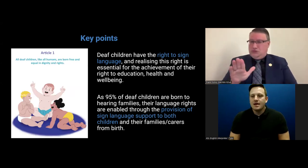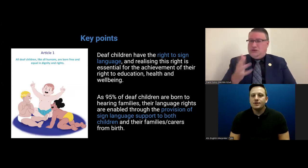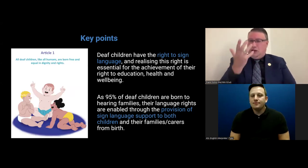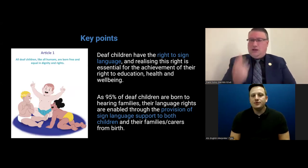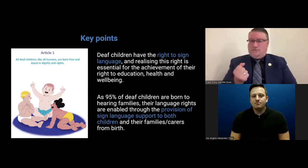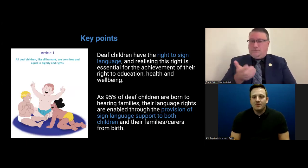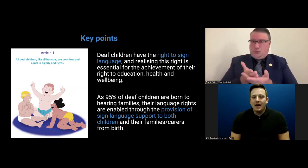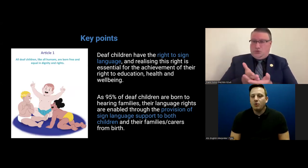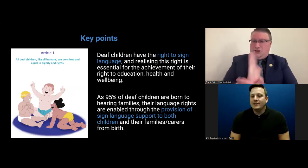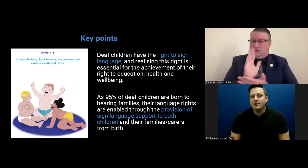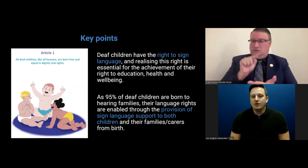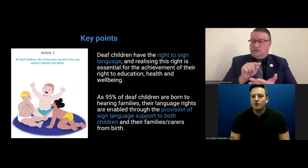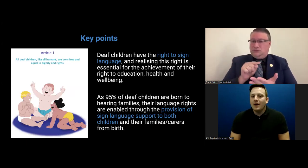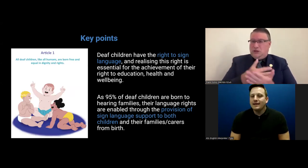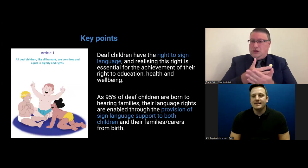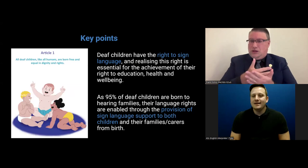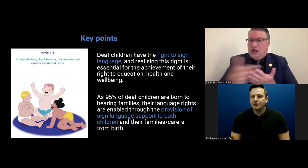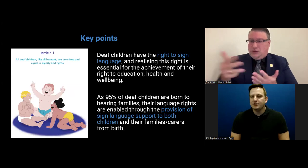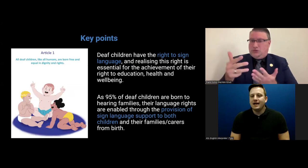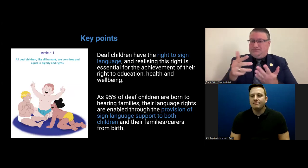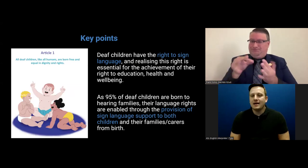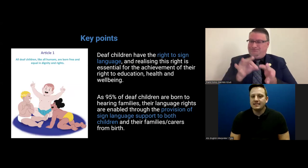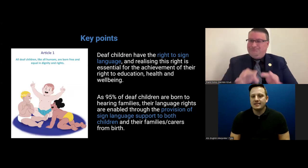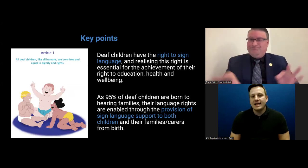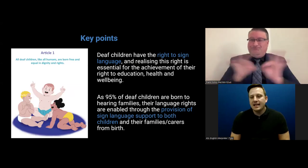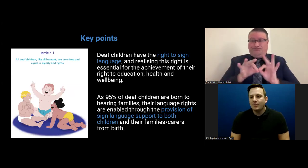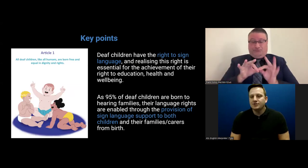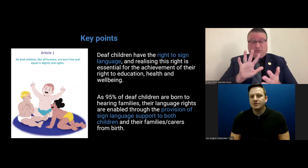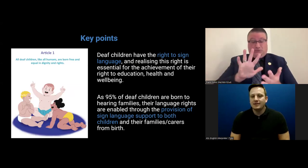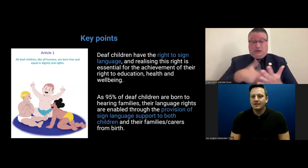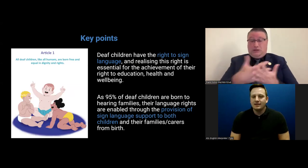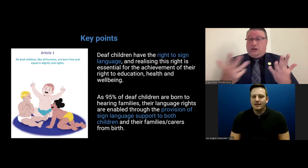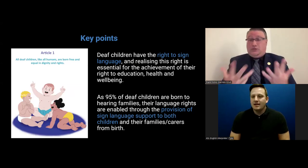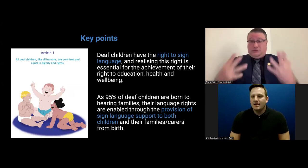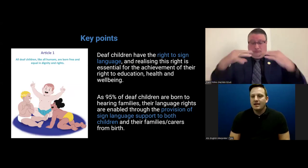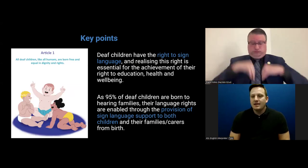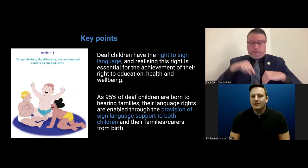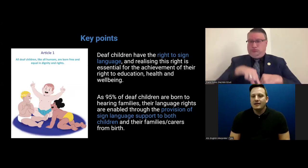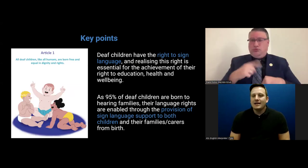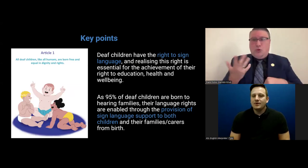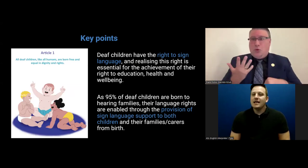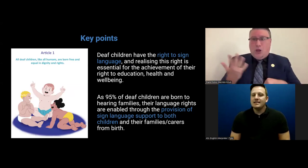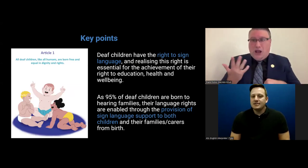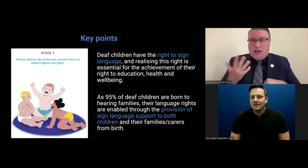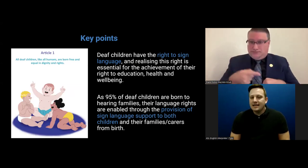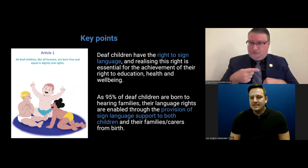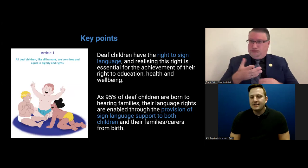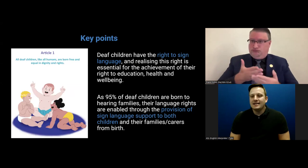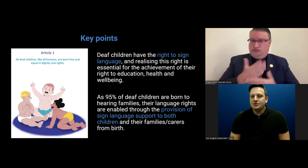So the first point in Article 1 is that deaf children have the right to sign language. And realizing this right is an